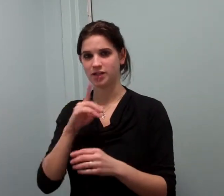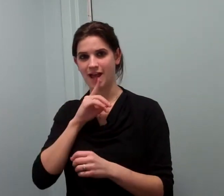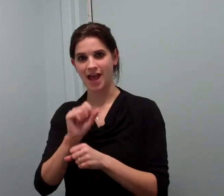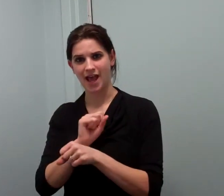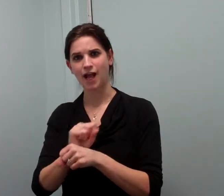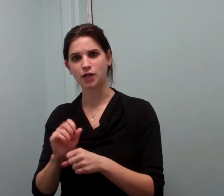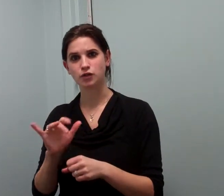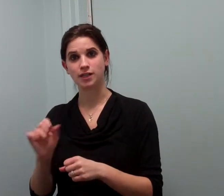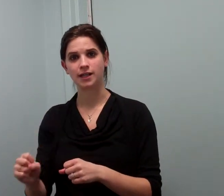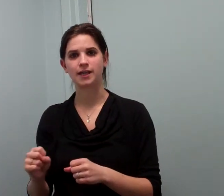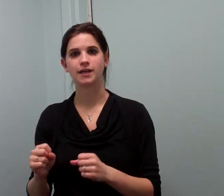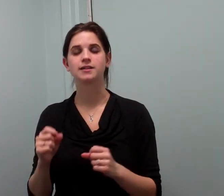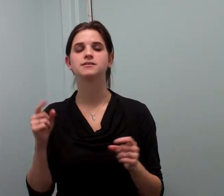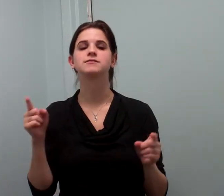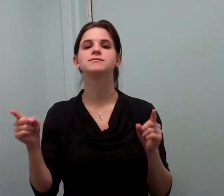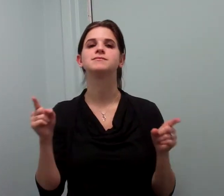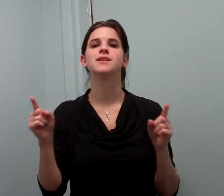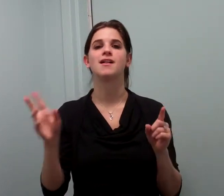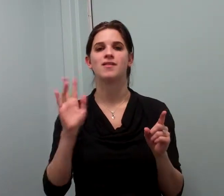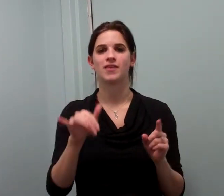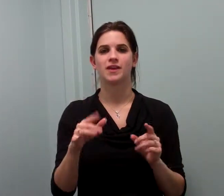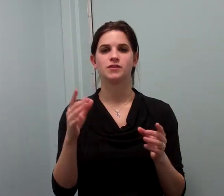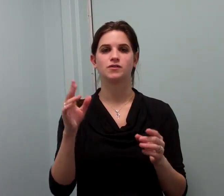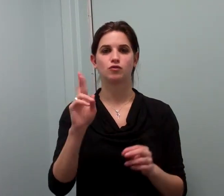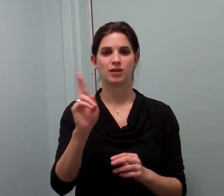called a psychrometer. Now, this is